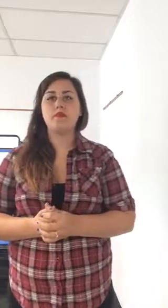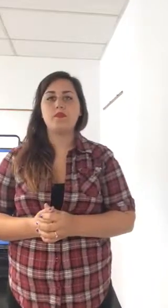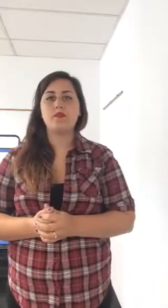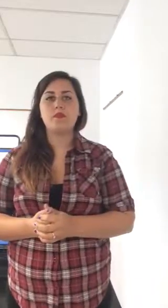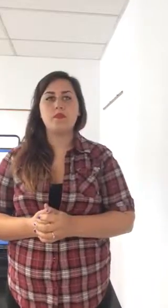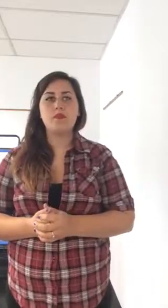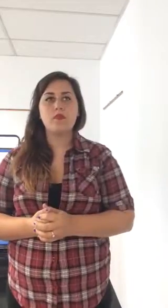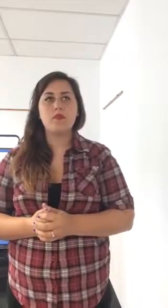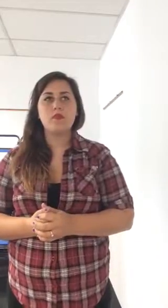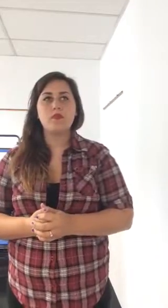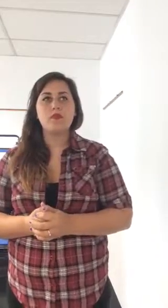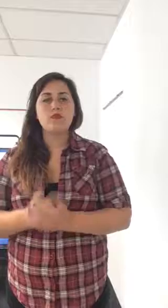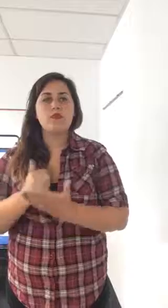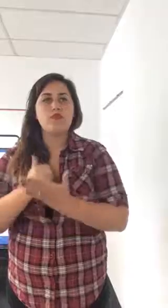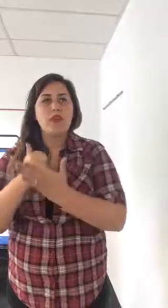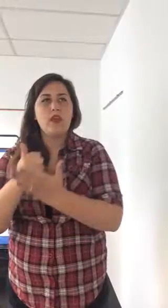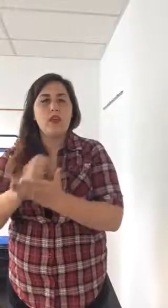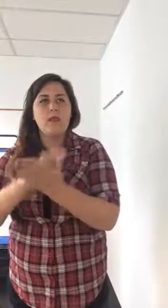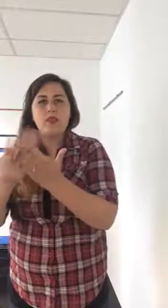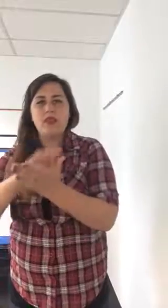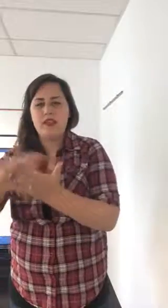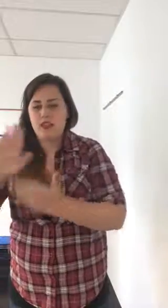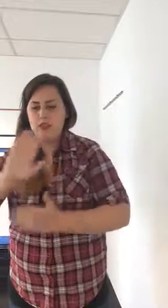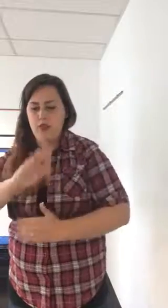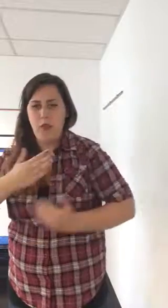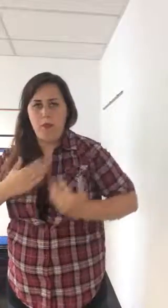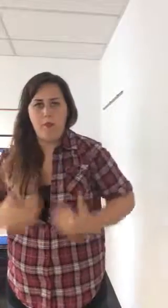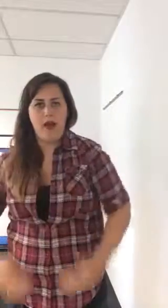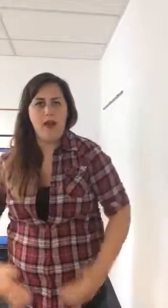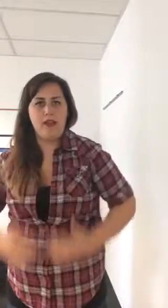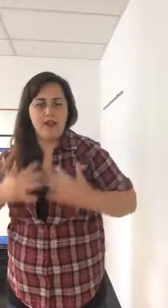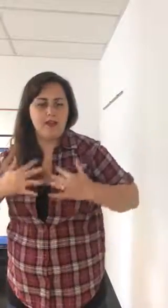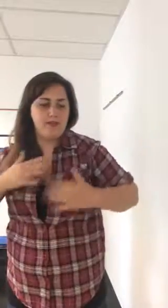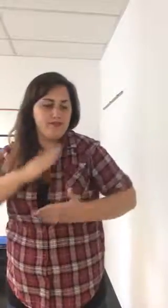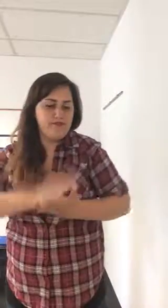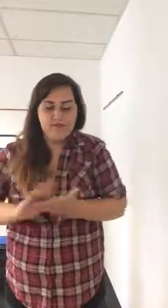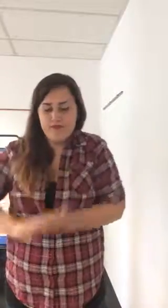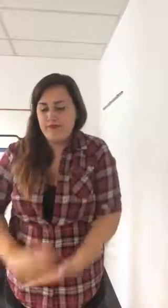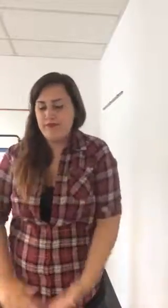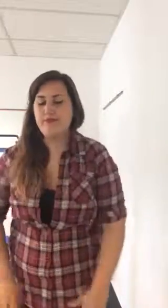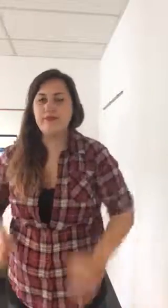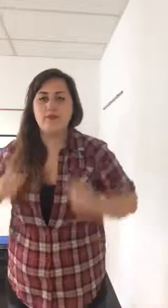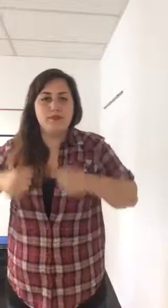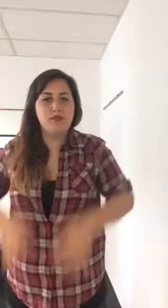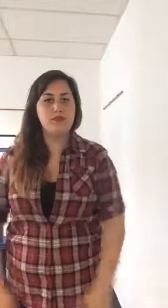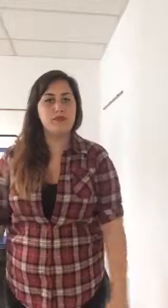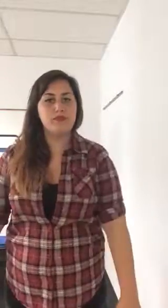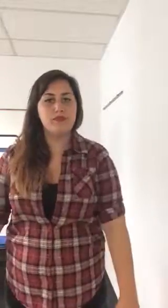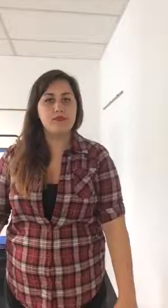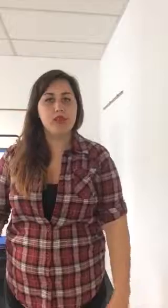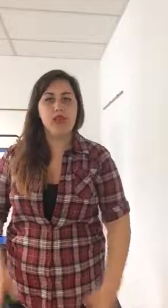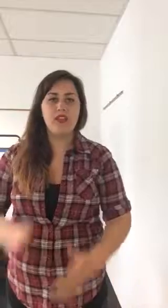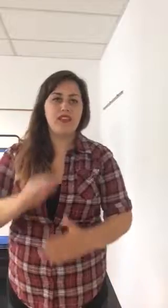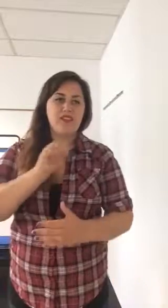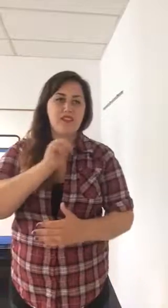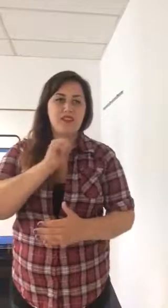all bacteria and stuff. Very nice answer. Very nice. It helps clean the body, keeps it cleaned out. Bacteria infections, things like that.